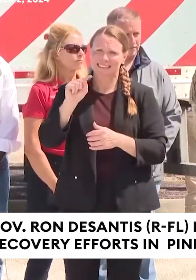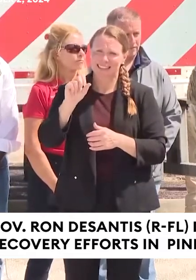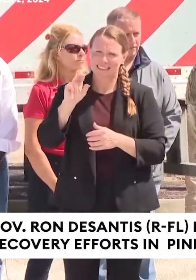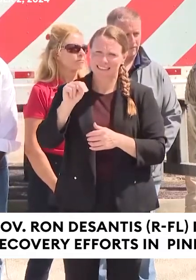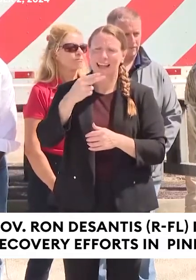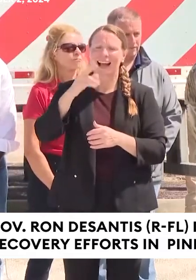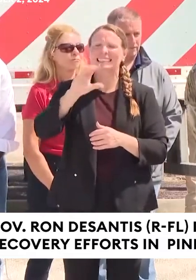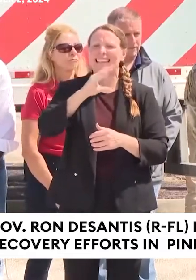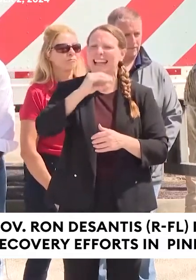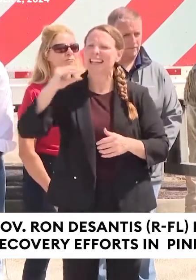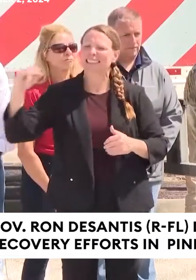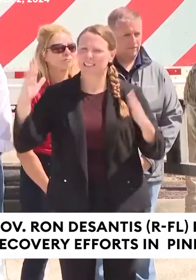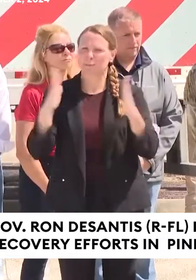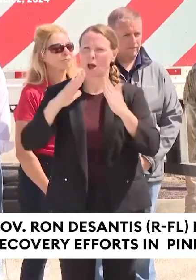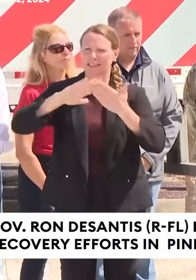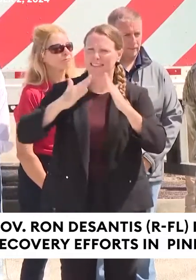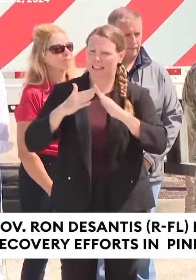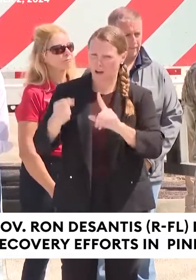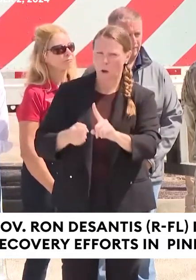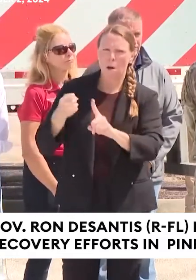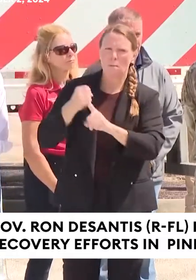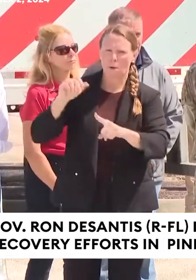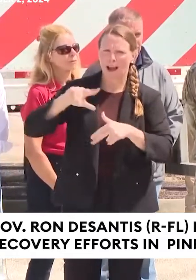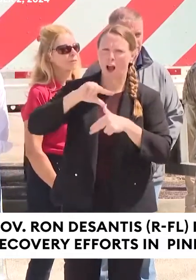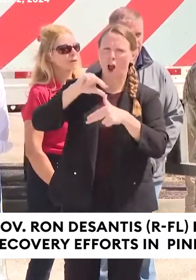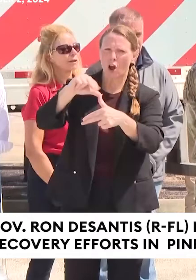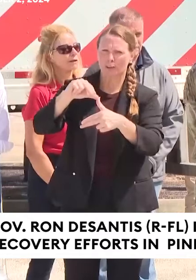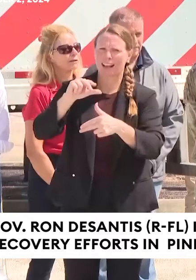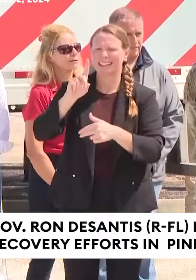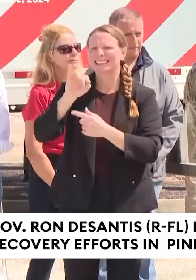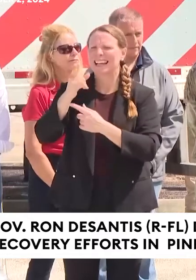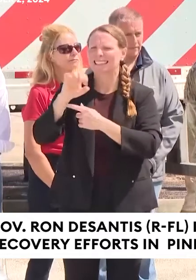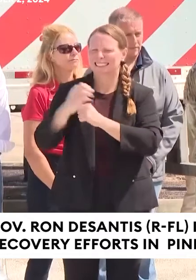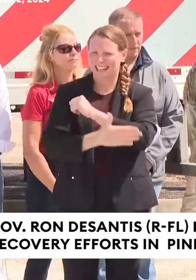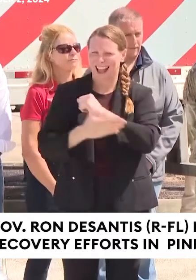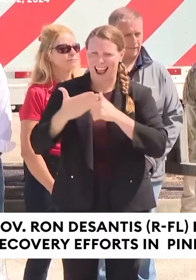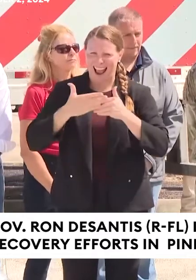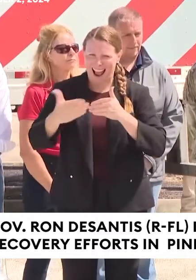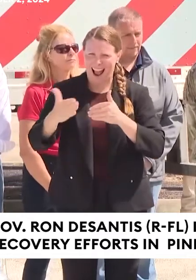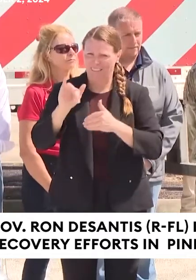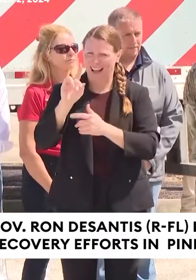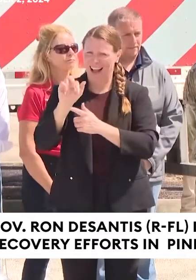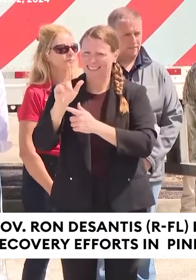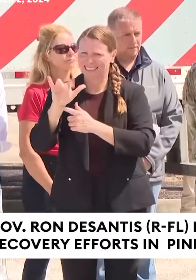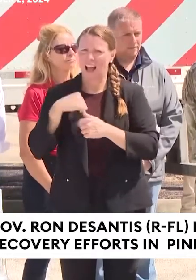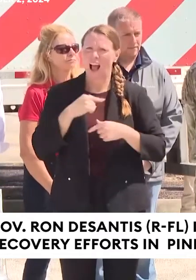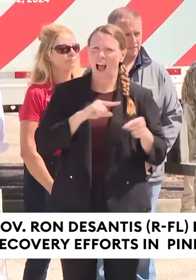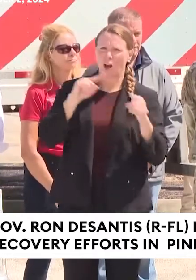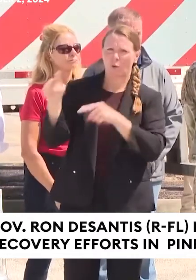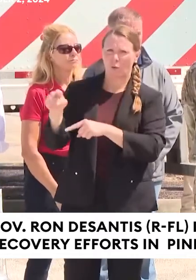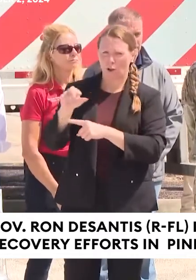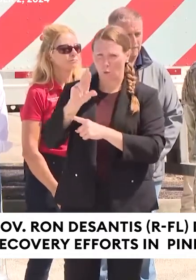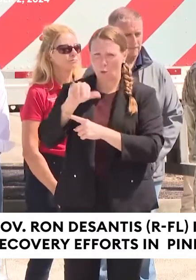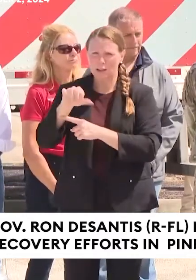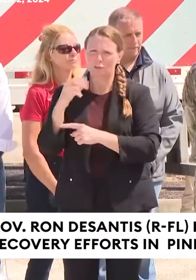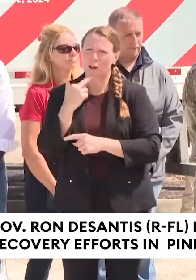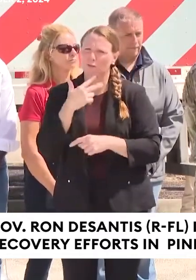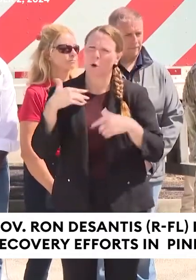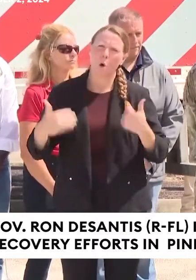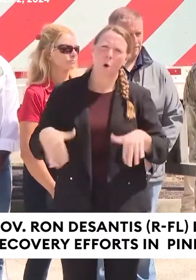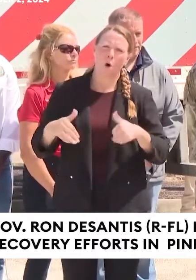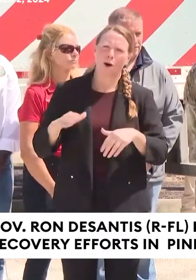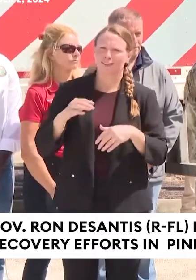small community, got hit by Hurricane Idalia. After Idalia, I go to Roy's Restaurant, great seafood joint there